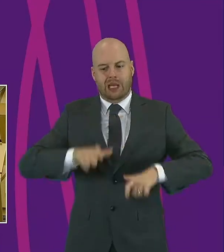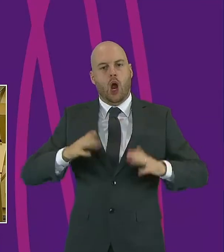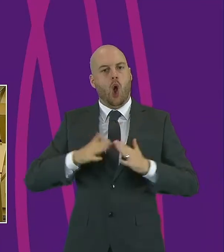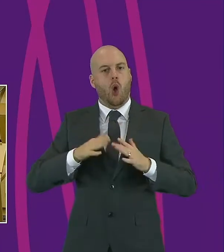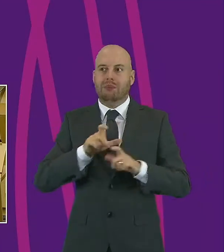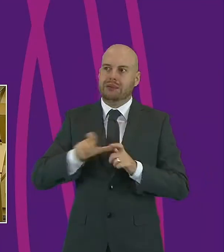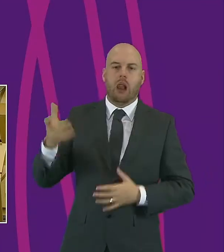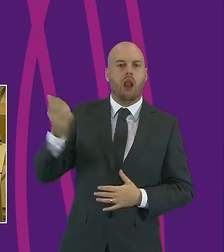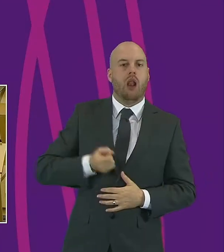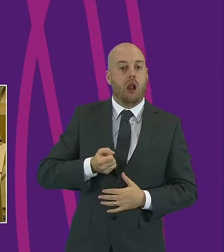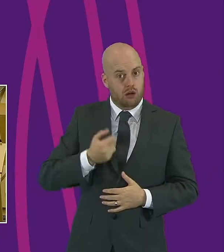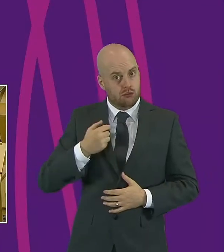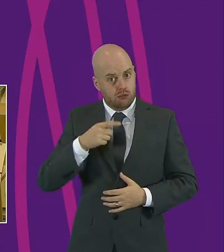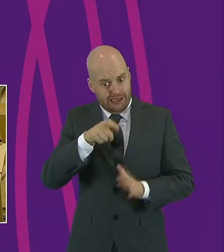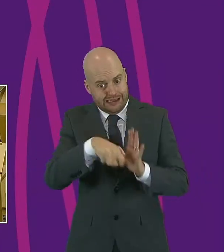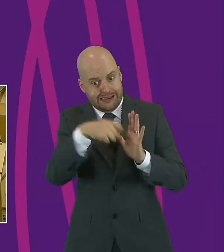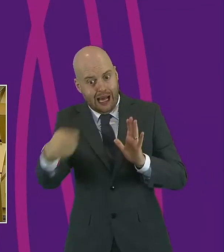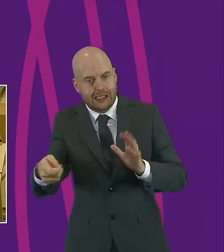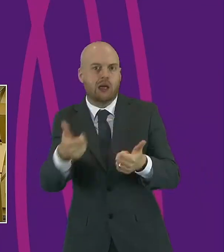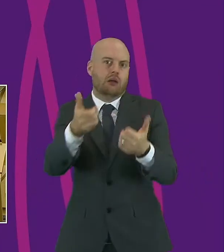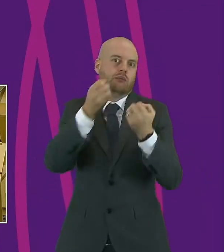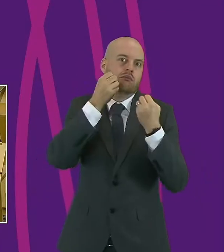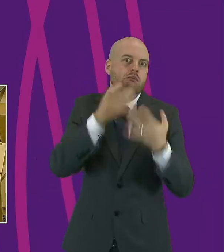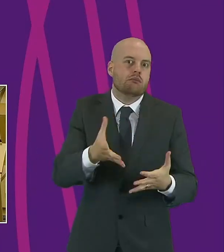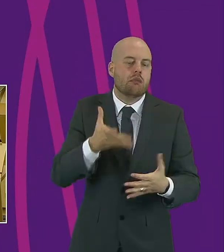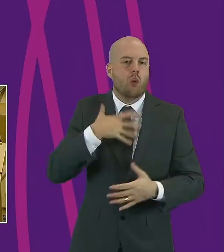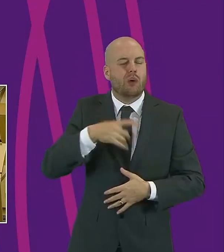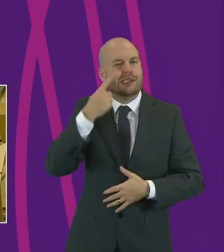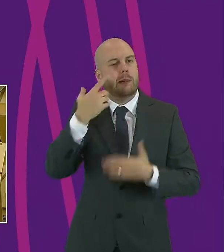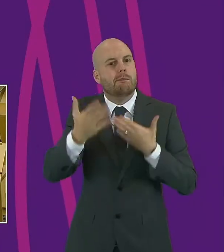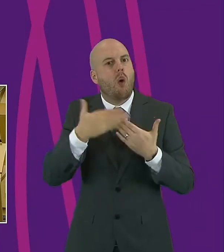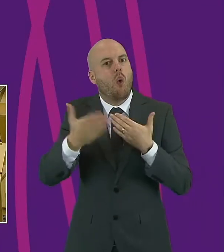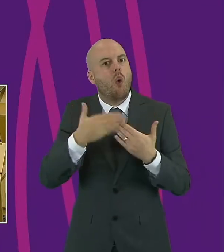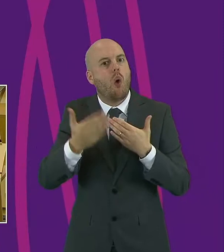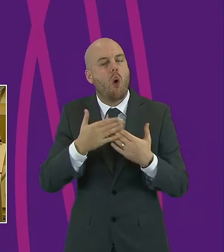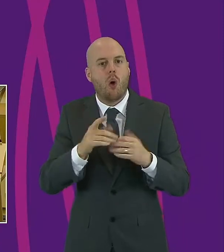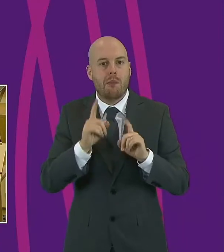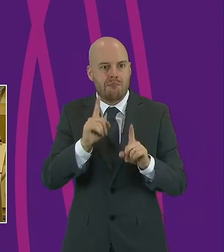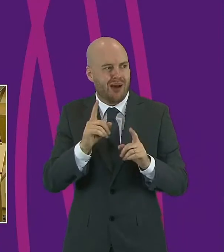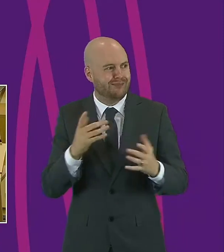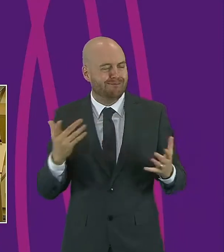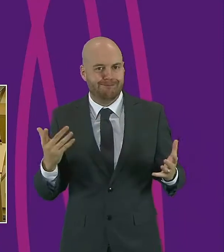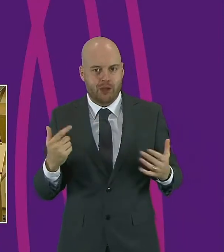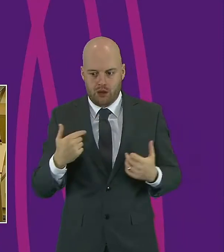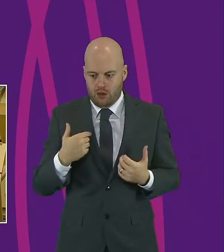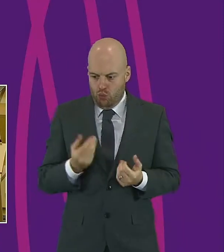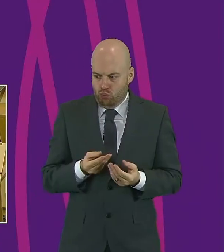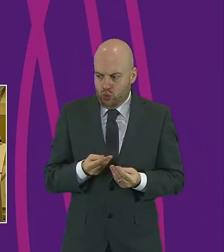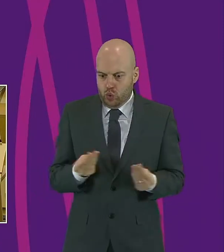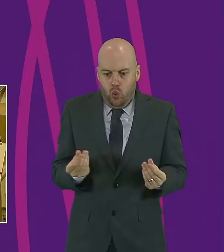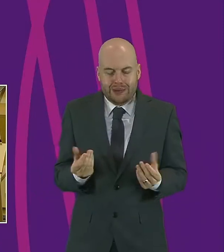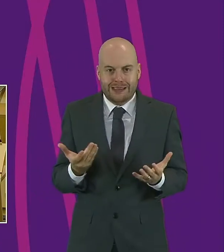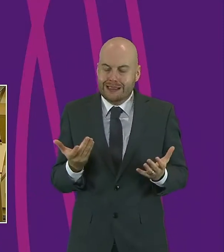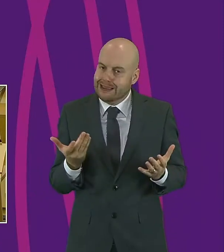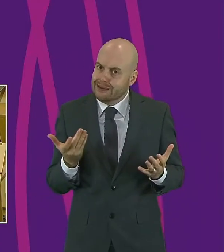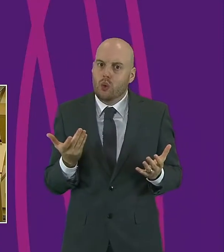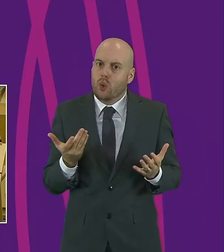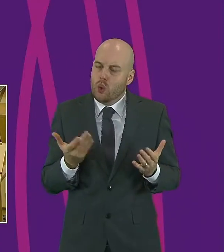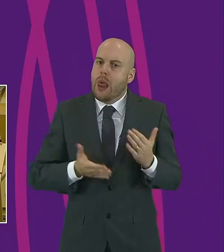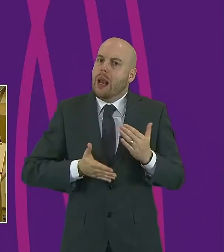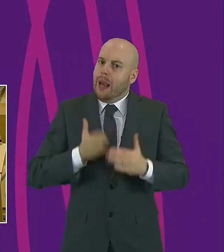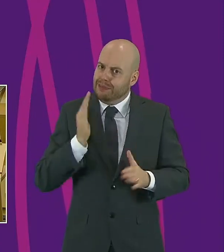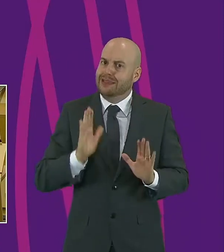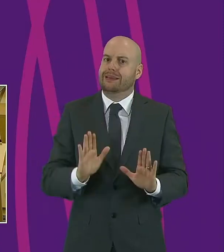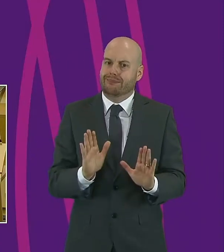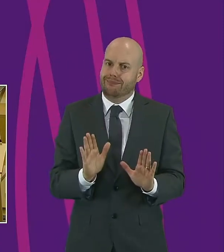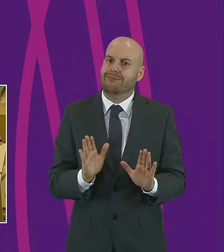to more consequential. So within the resources we have, we will flex that financial resource as much as possible. But I